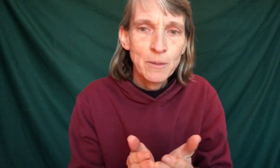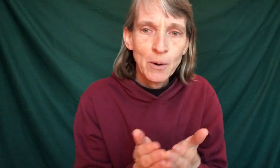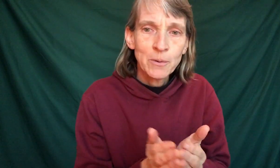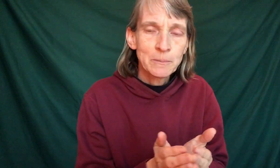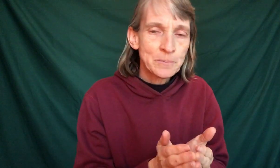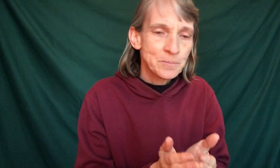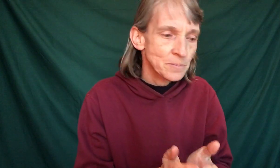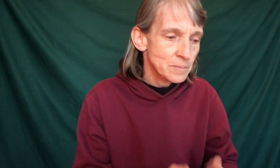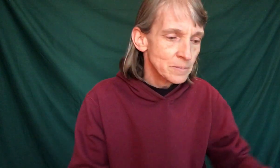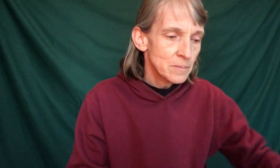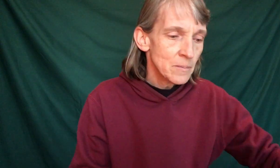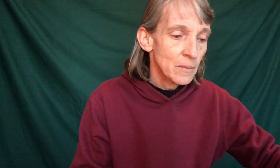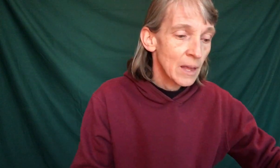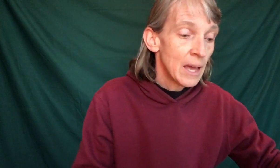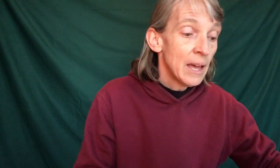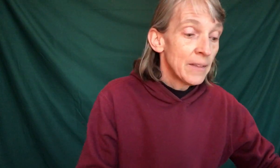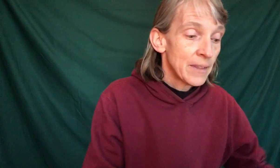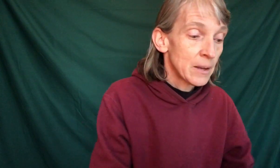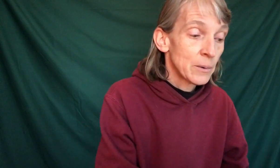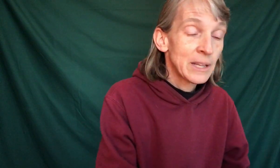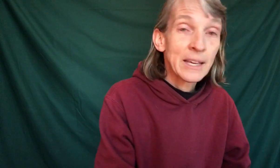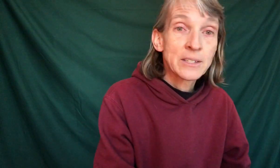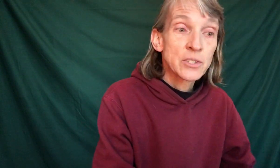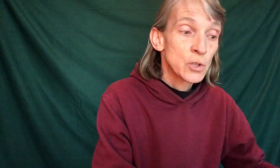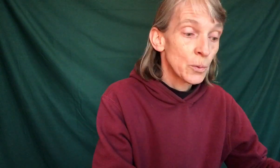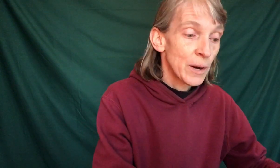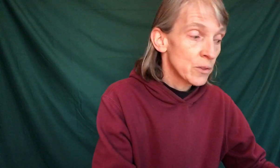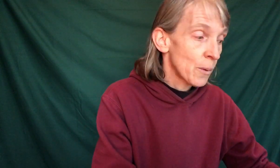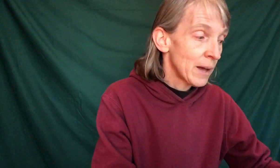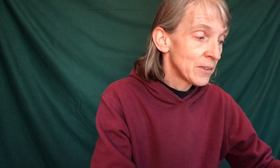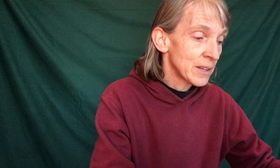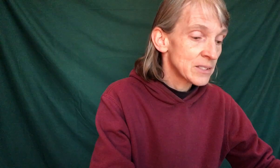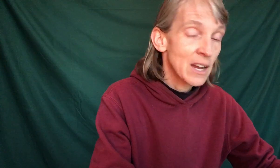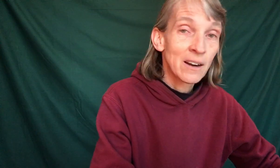boat. Then when he gets to where the wild things are,